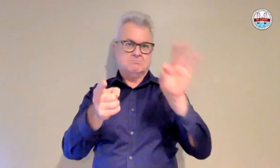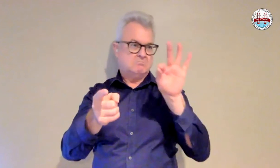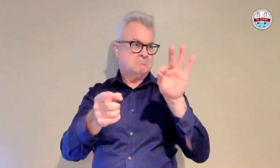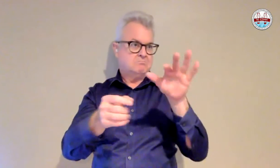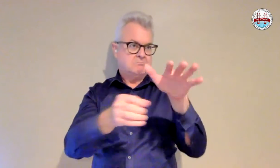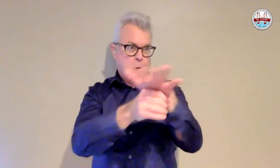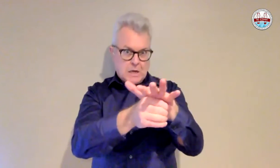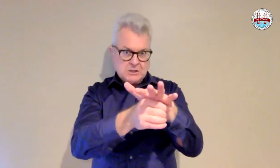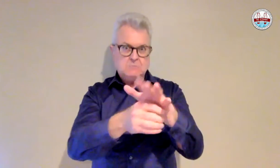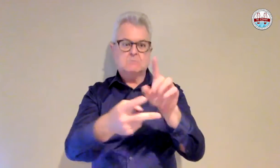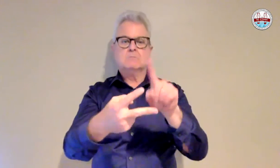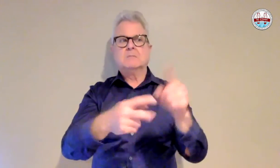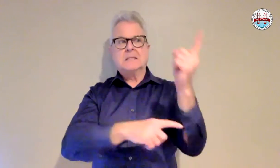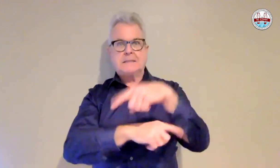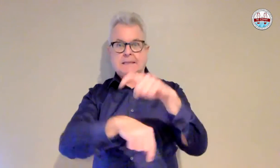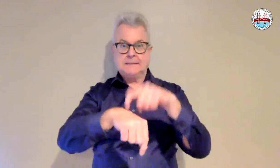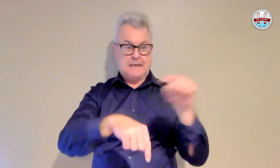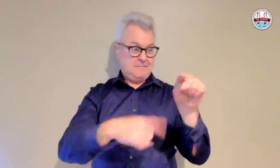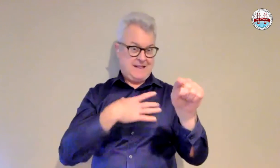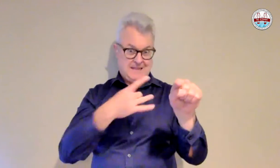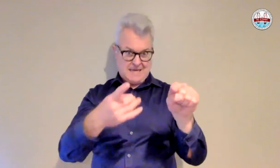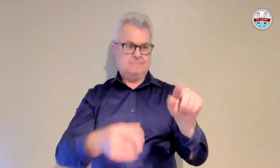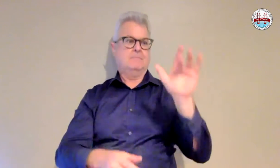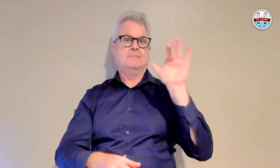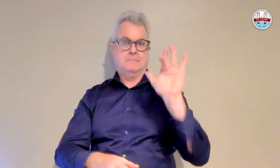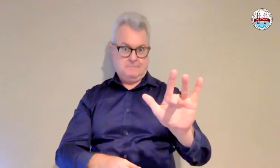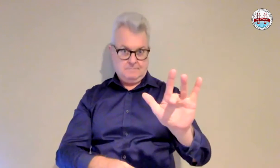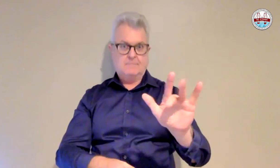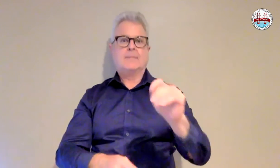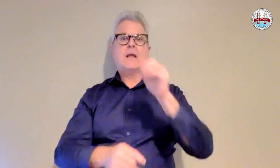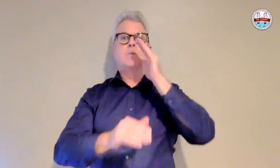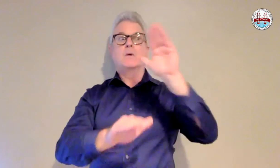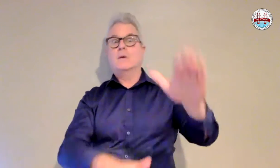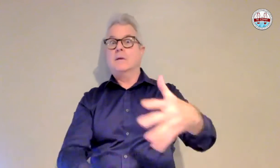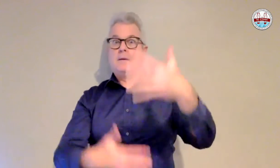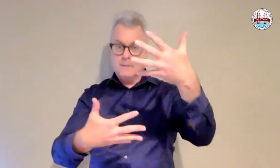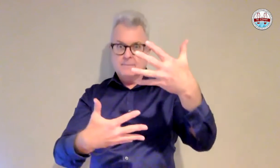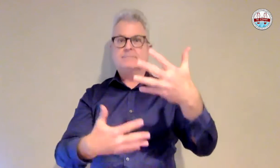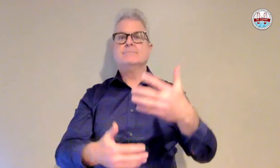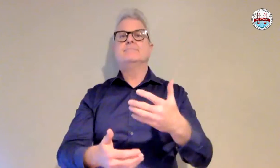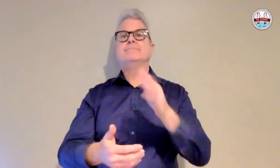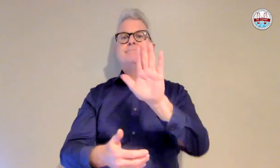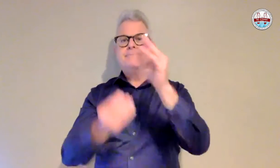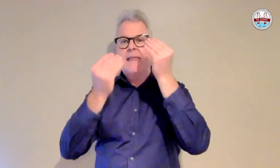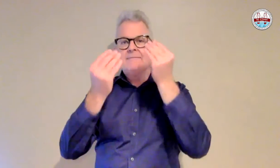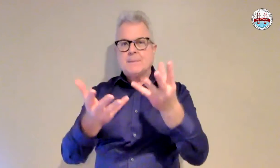one is conducive to fit your schedule and location. If you like what you see, you can click on that, you make your